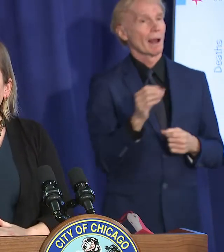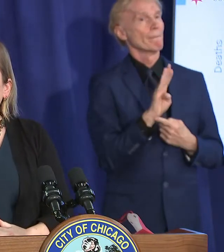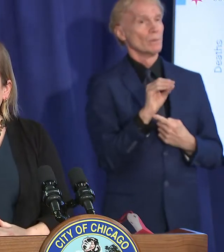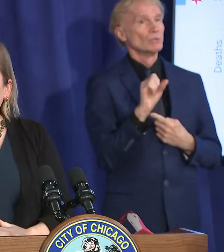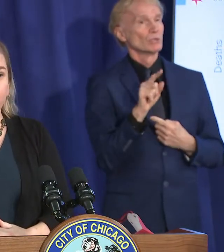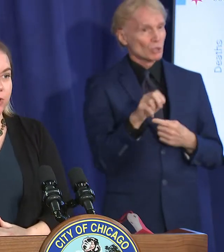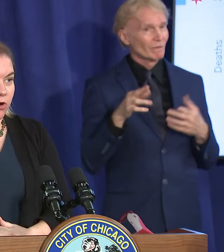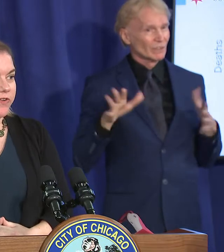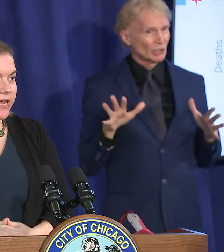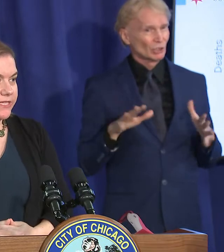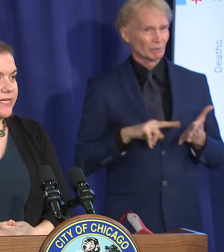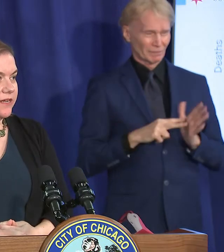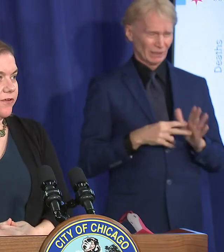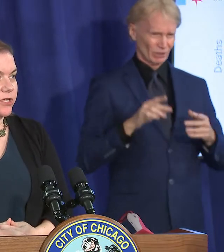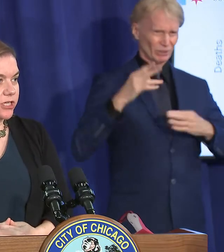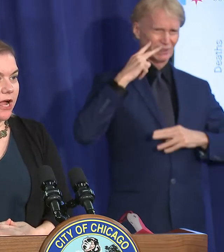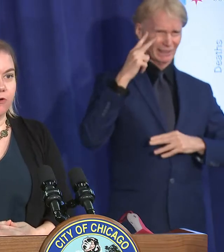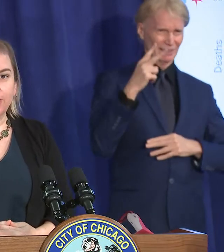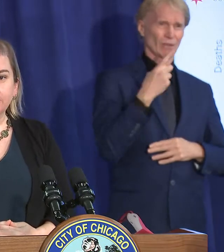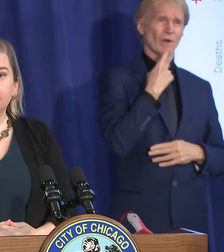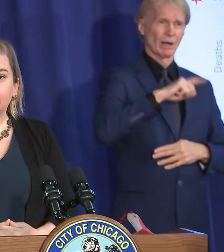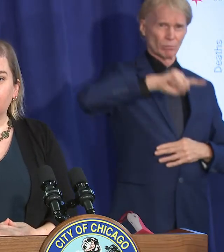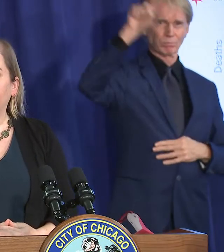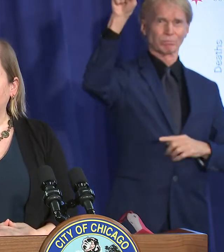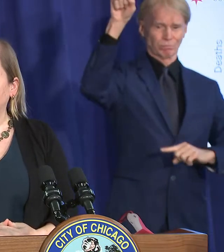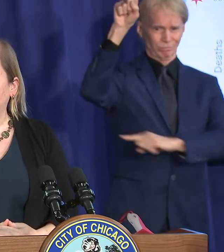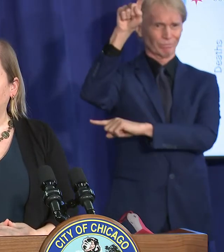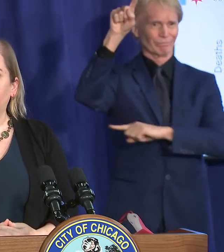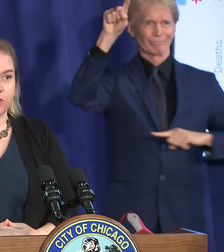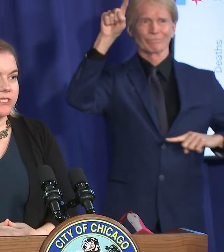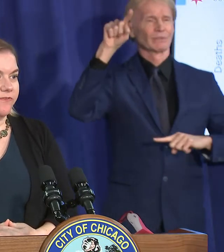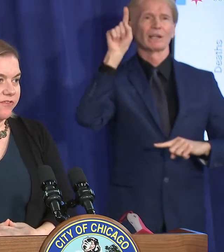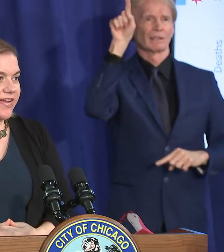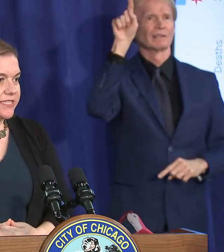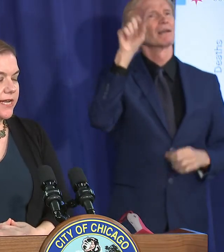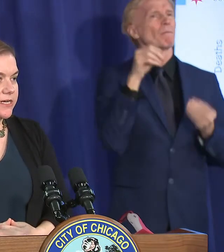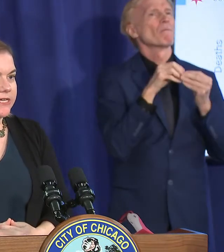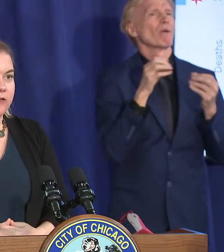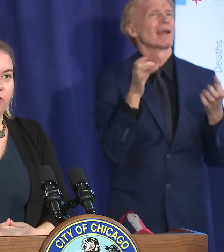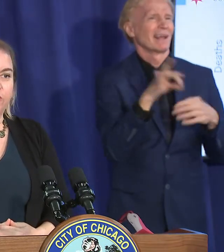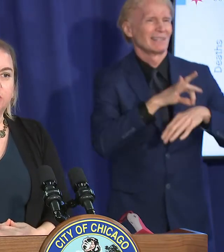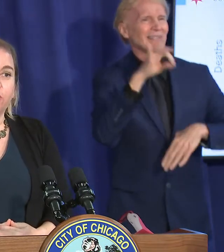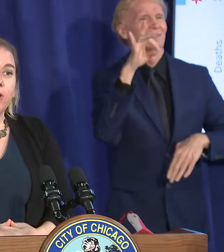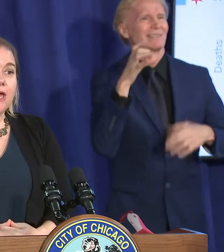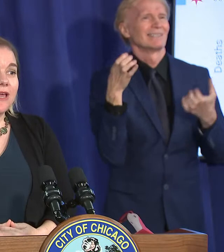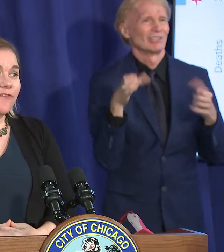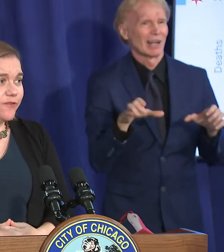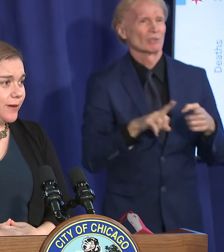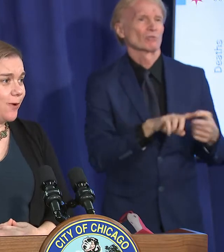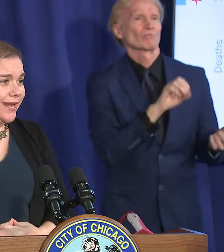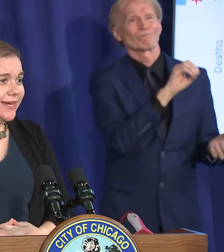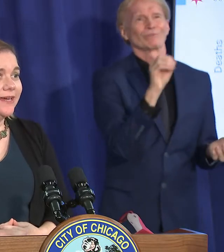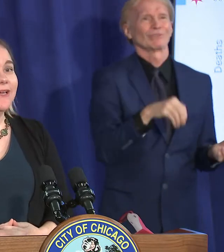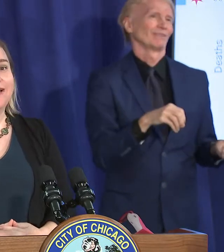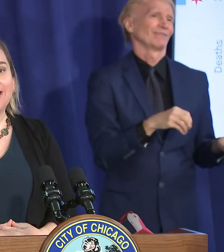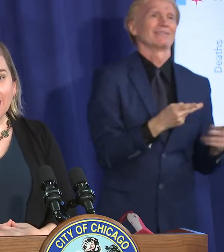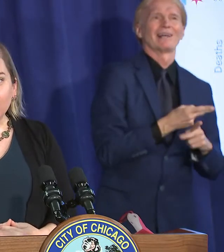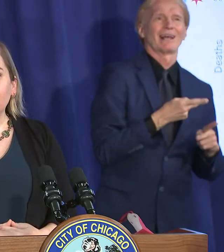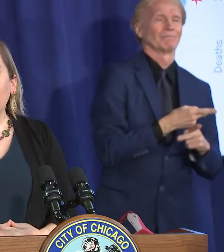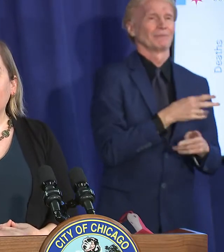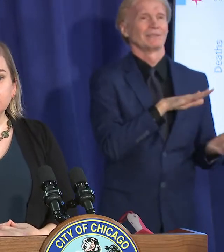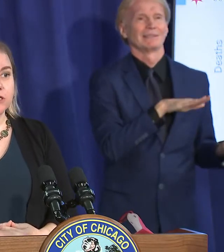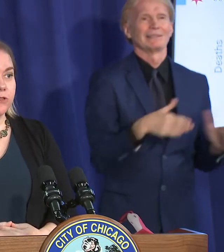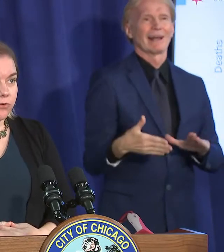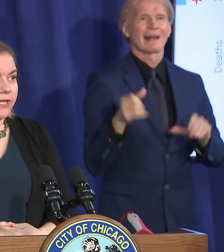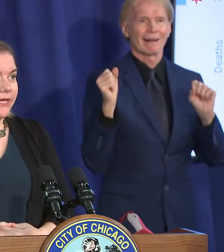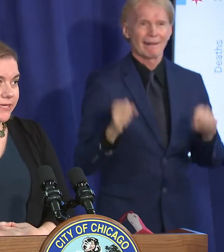likely to die with COVID-19 if you're a Chicago resident and unvaccinated versus if you're vaccinated and get COVID. So if you've been waiting,